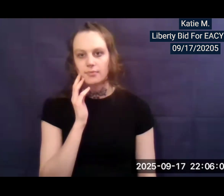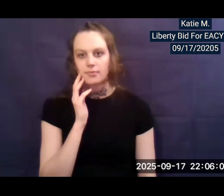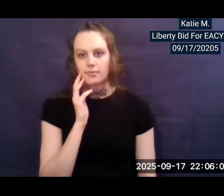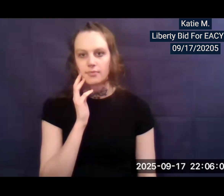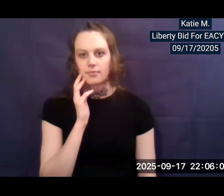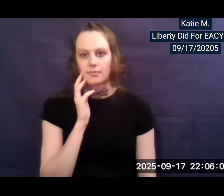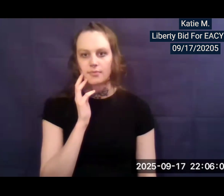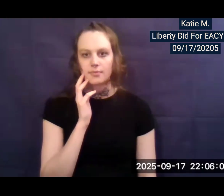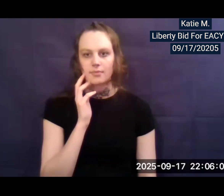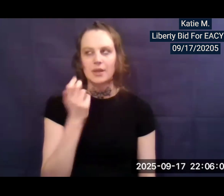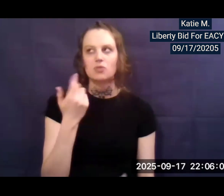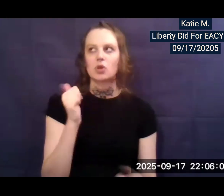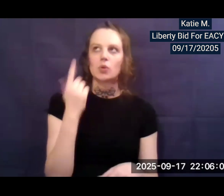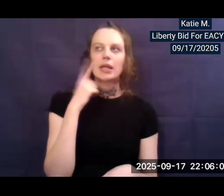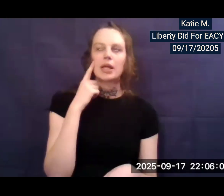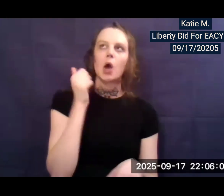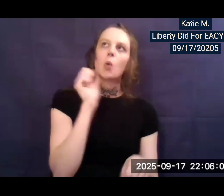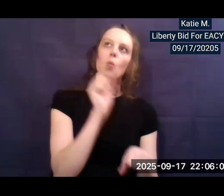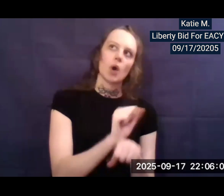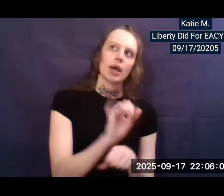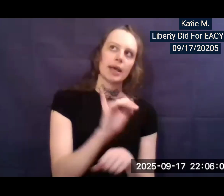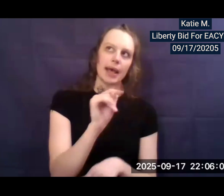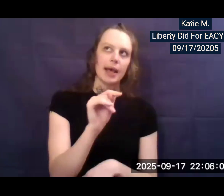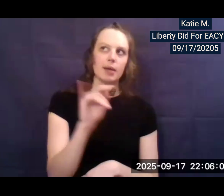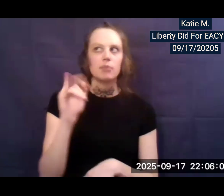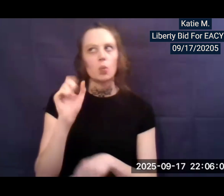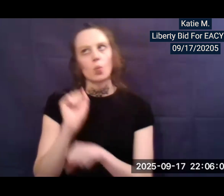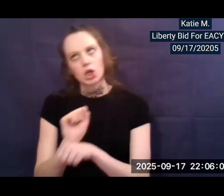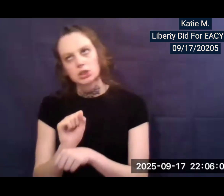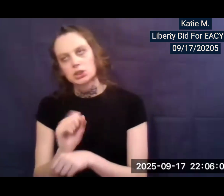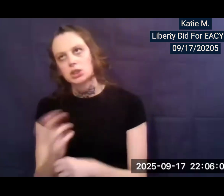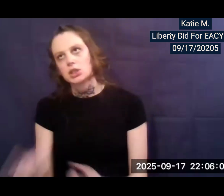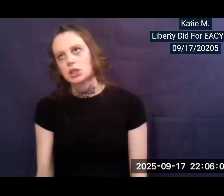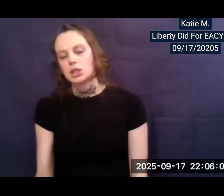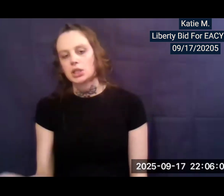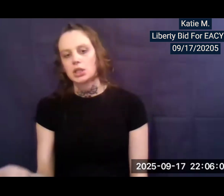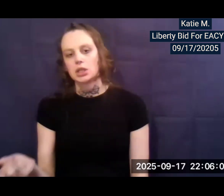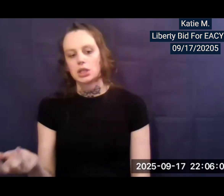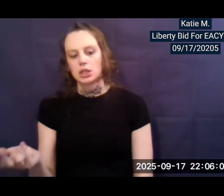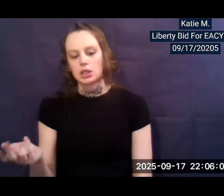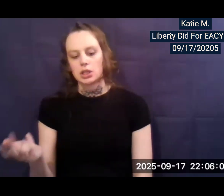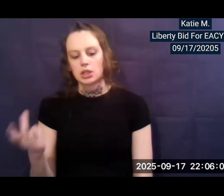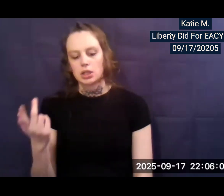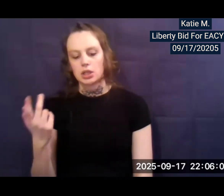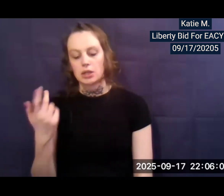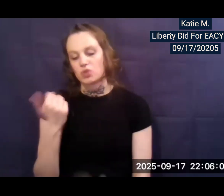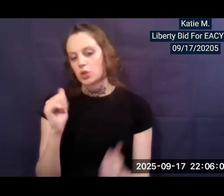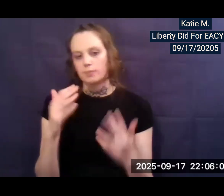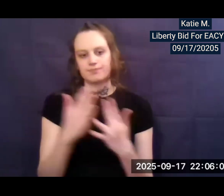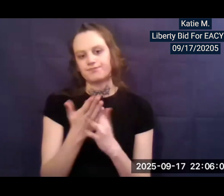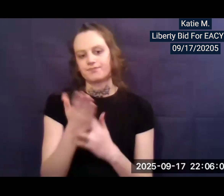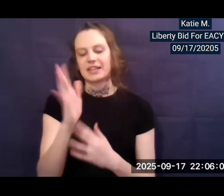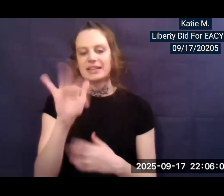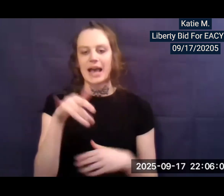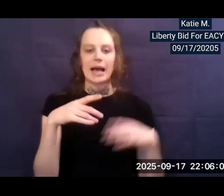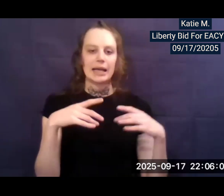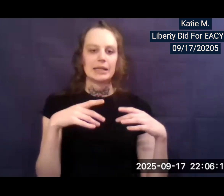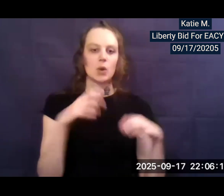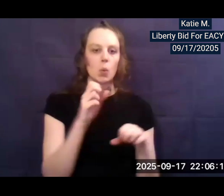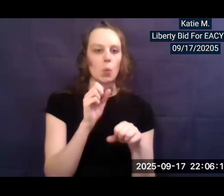so I'm trying to learn to navigate that and sobriety and be of service to others though